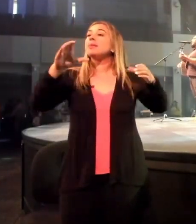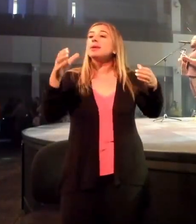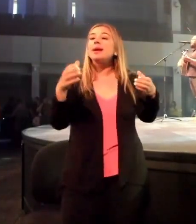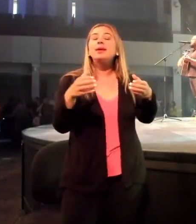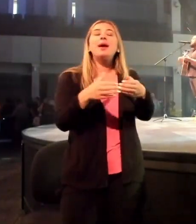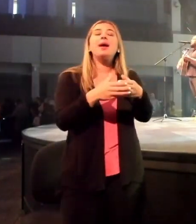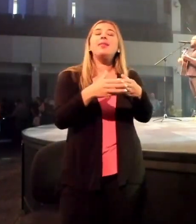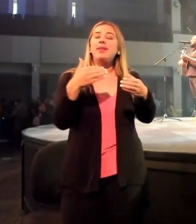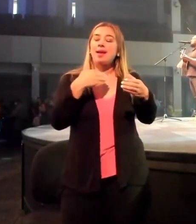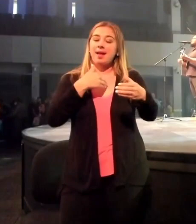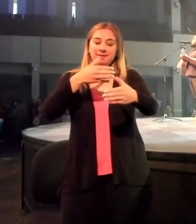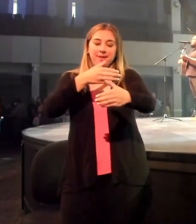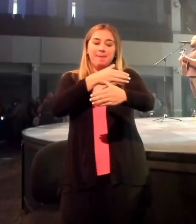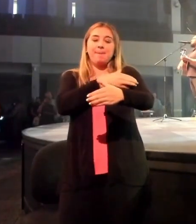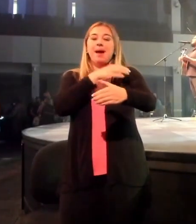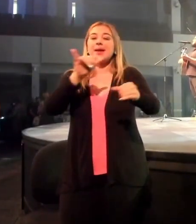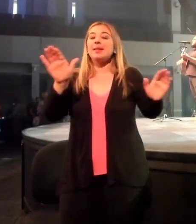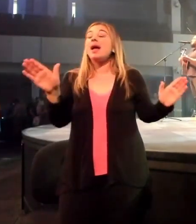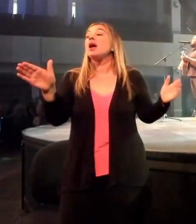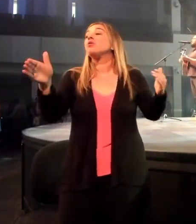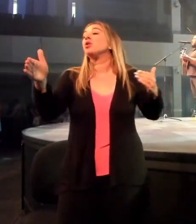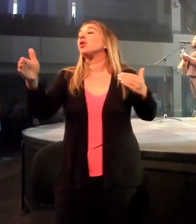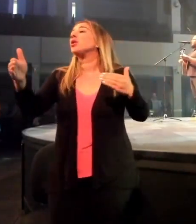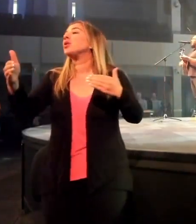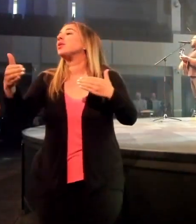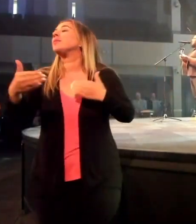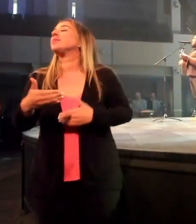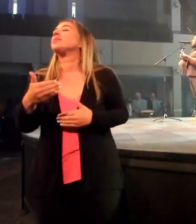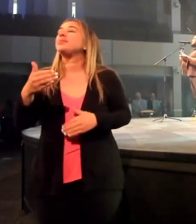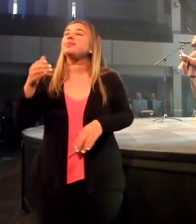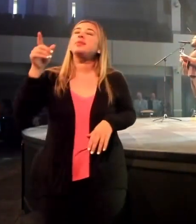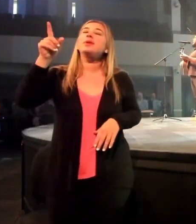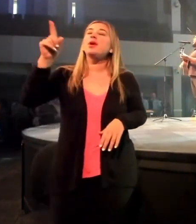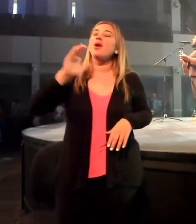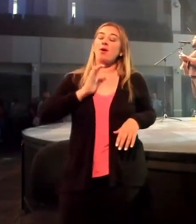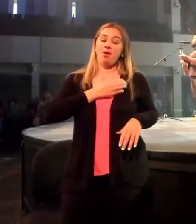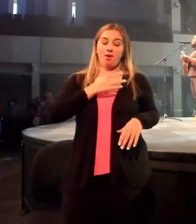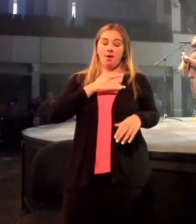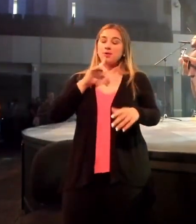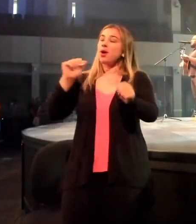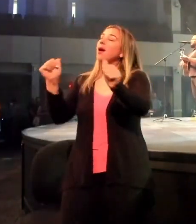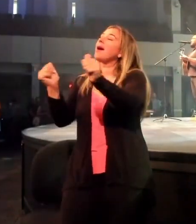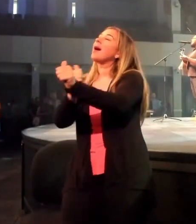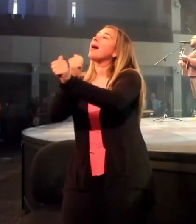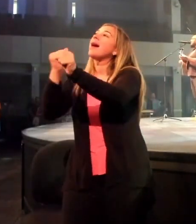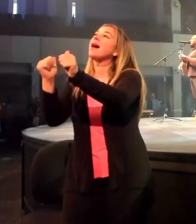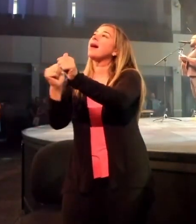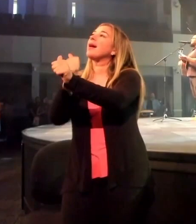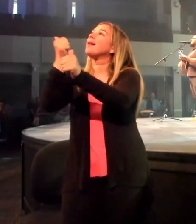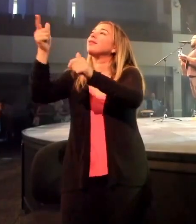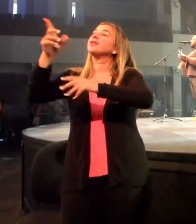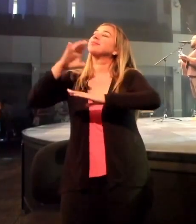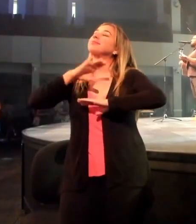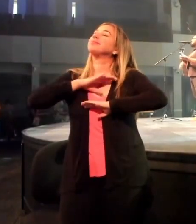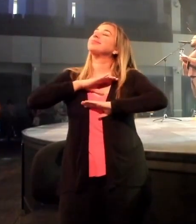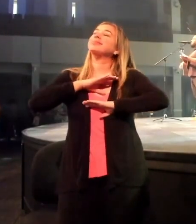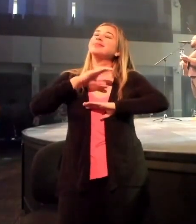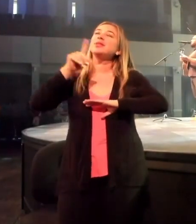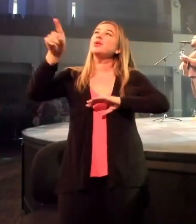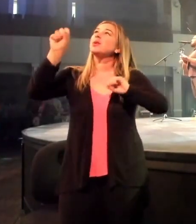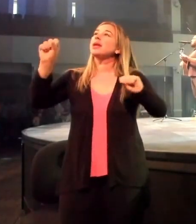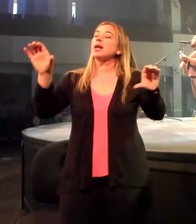there's power in the room. You're all our hearts are after, there's nothing you can't